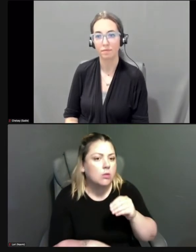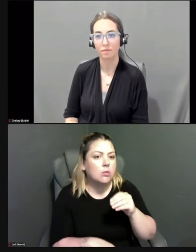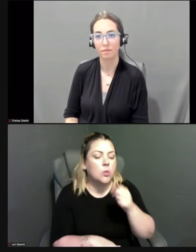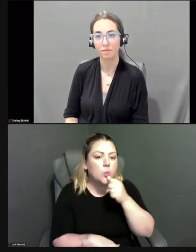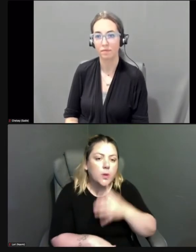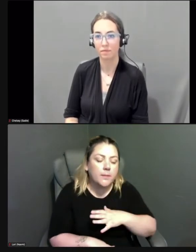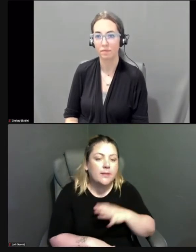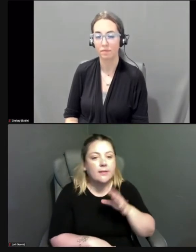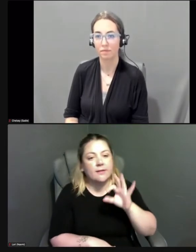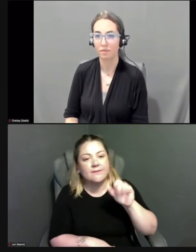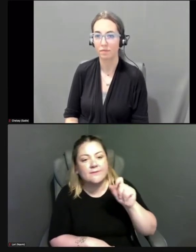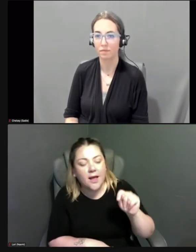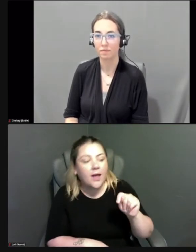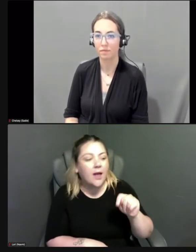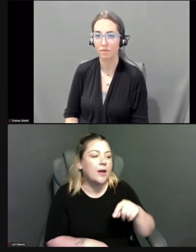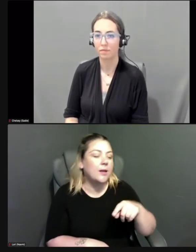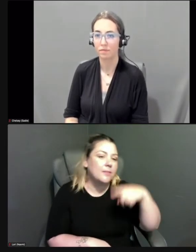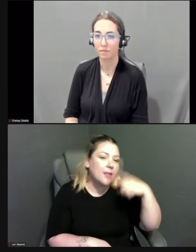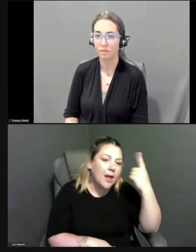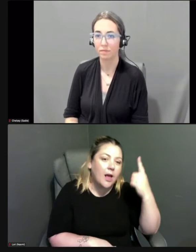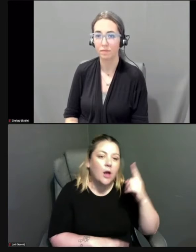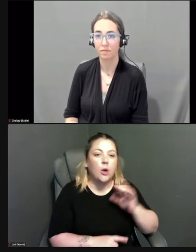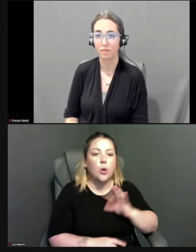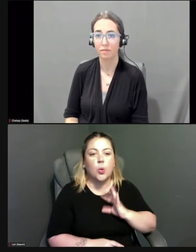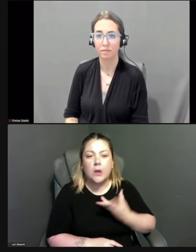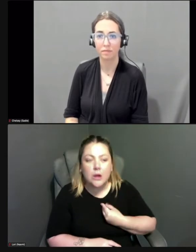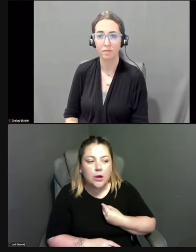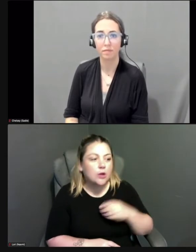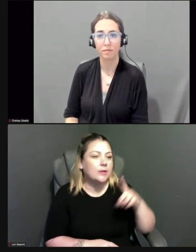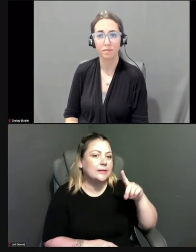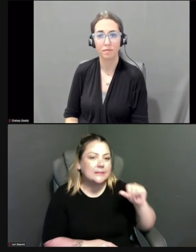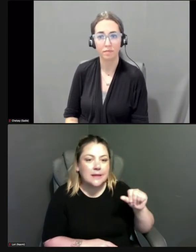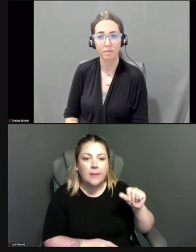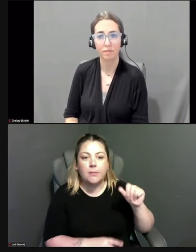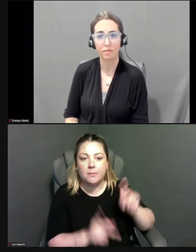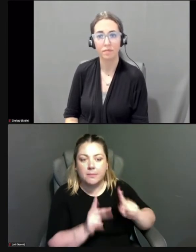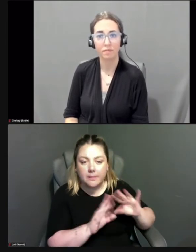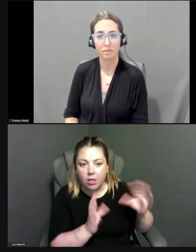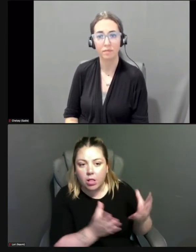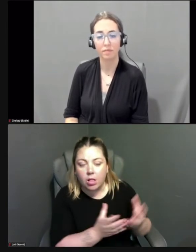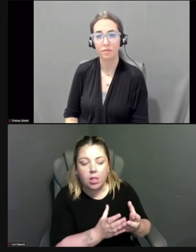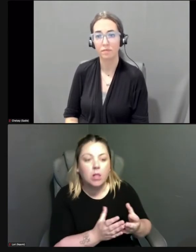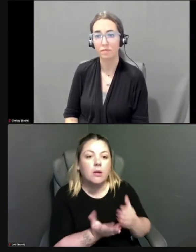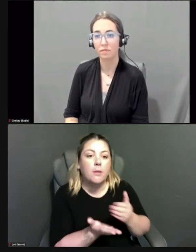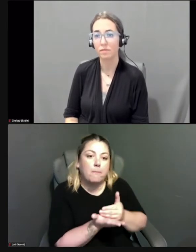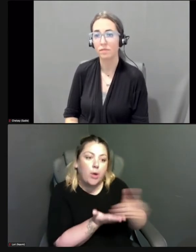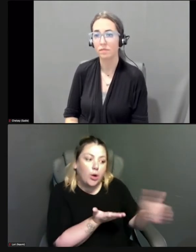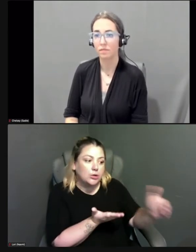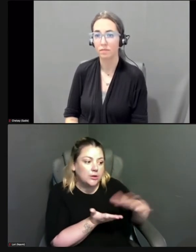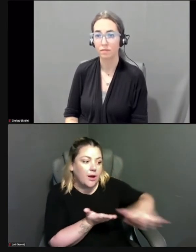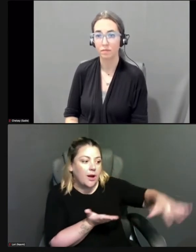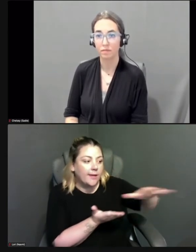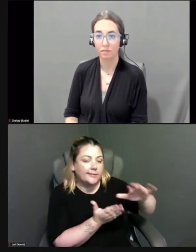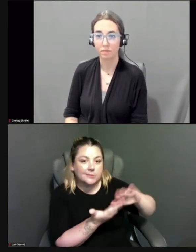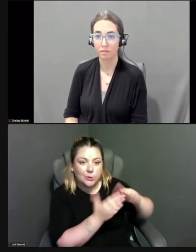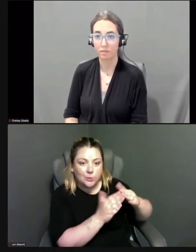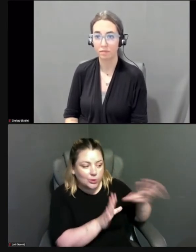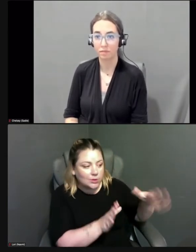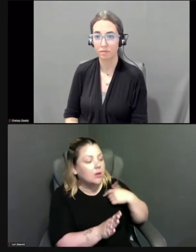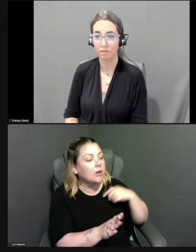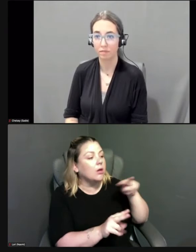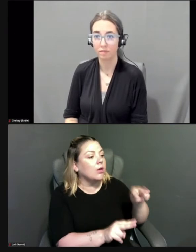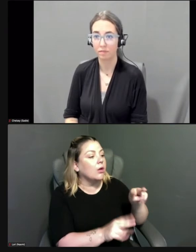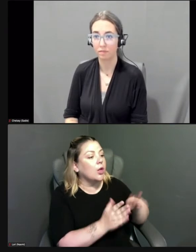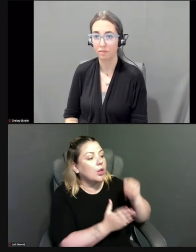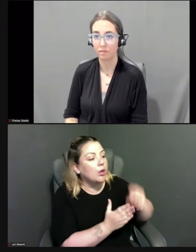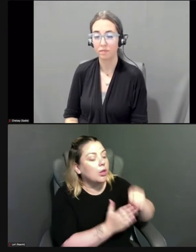women, black women, trans folks, queer folks, disabled folks, like marginalized communities, that